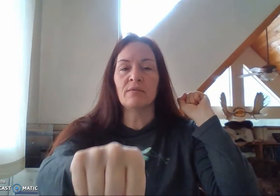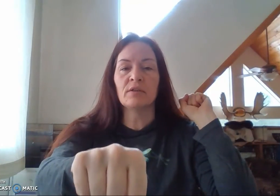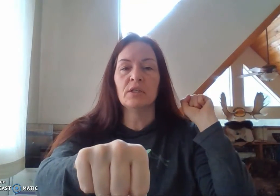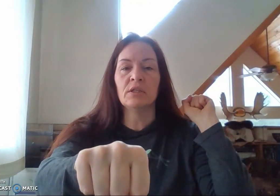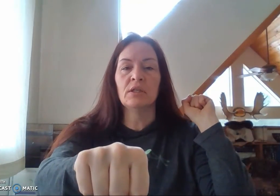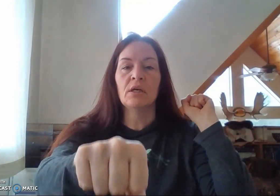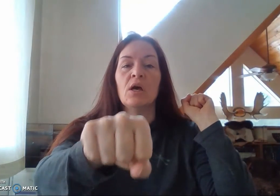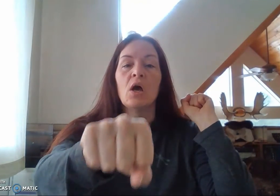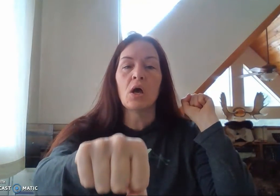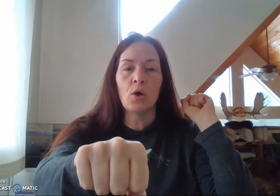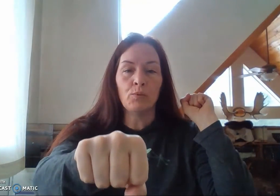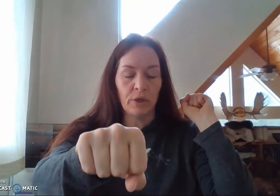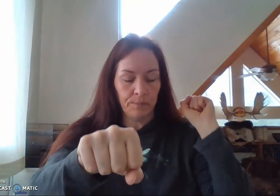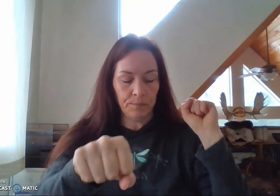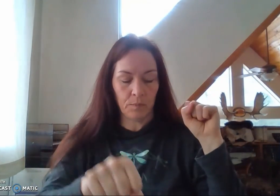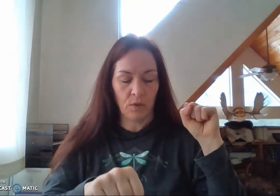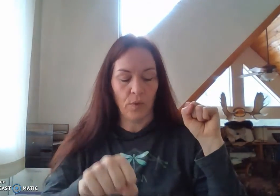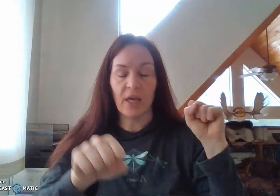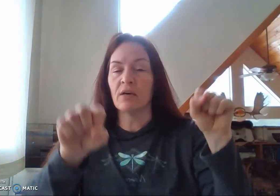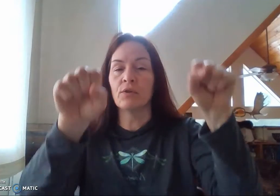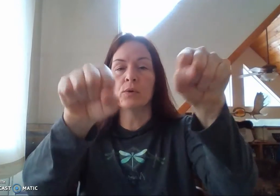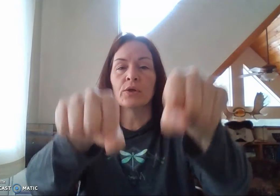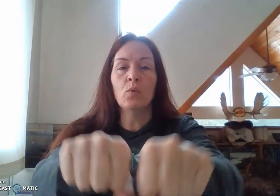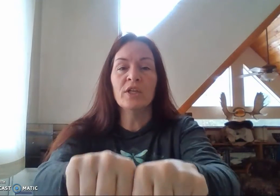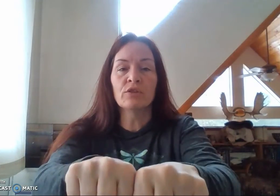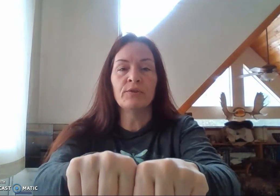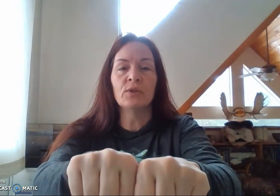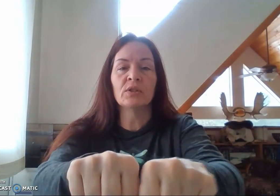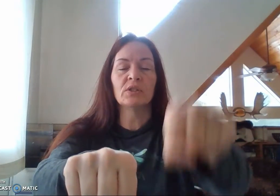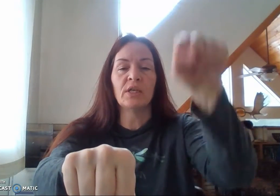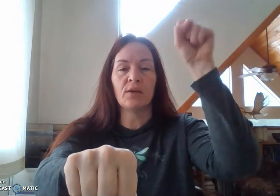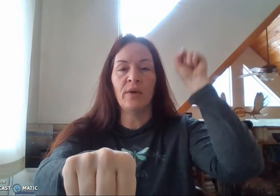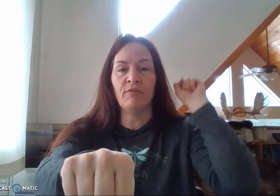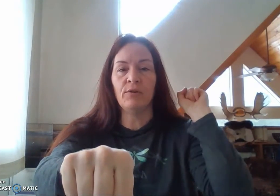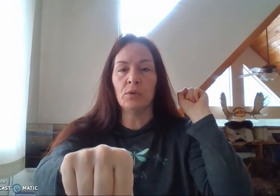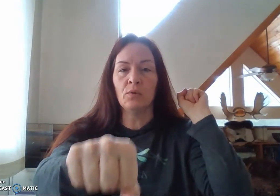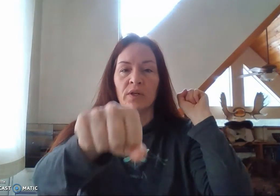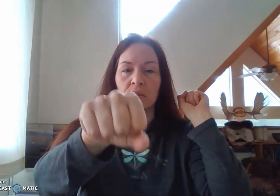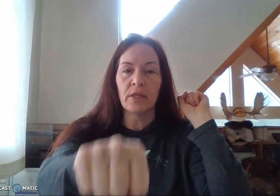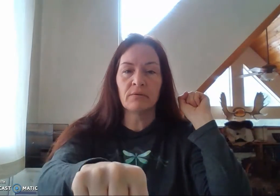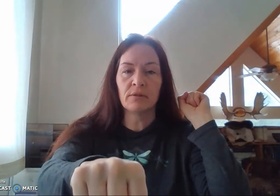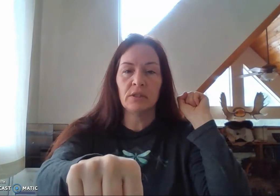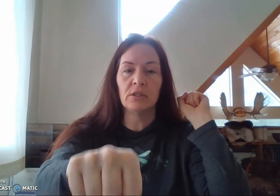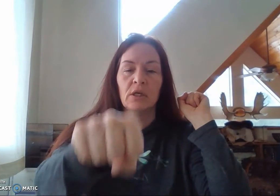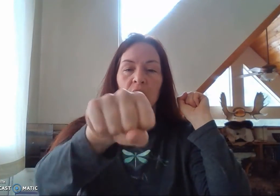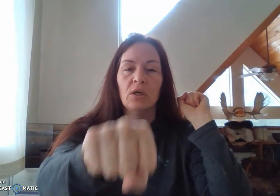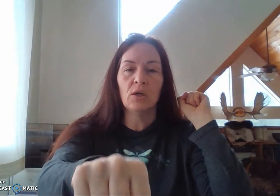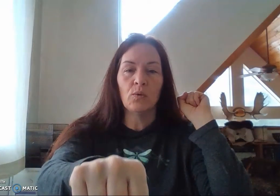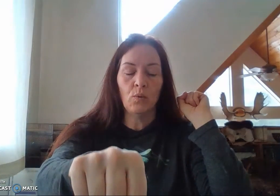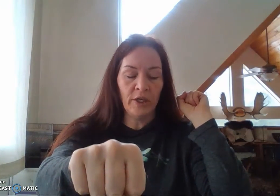left? Hope. We have the word wishful, take away full, what's left?